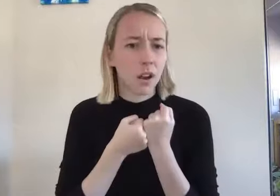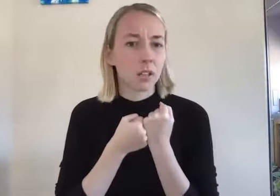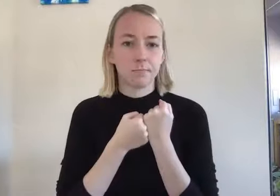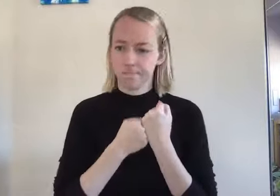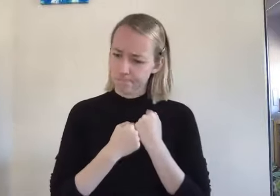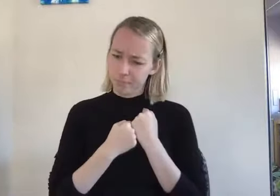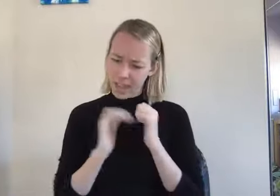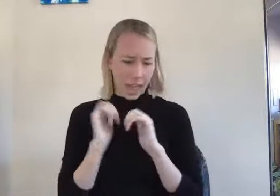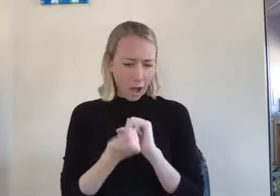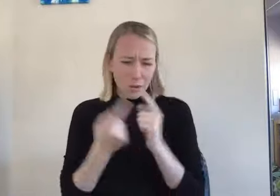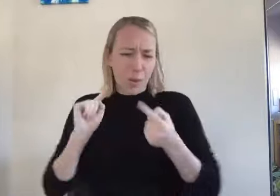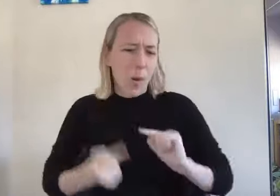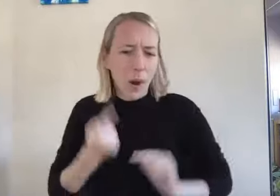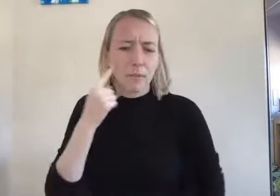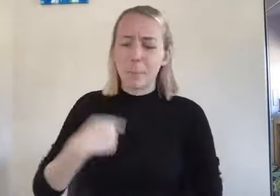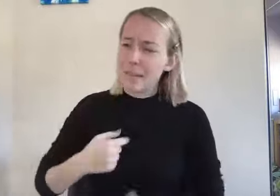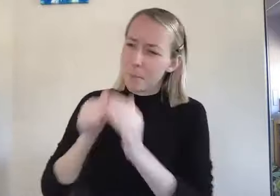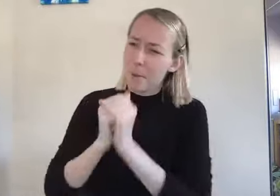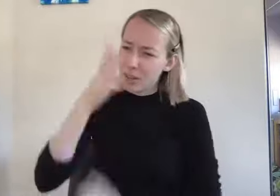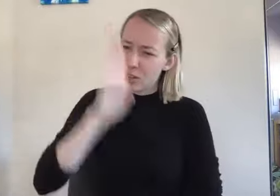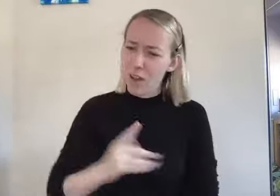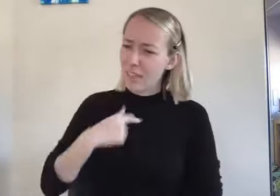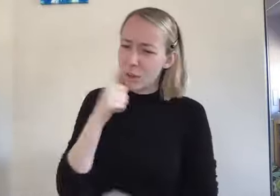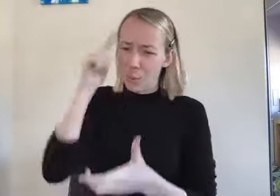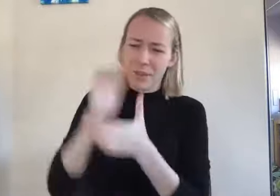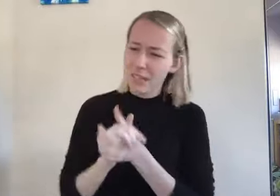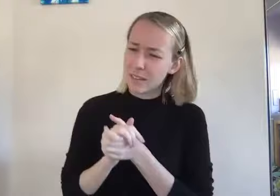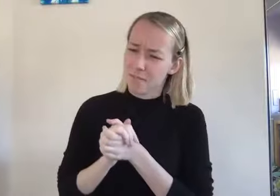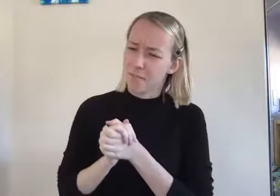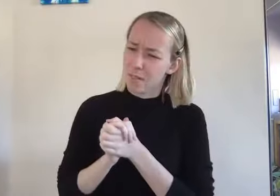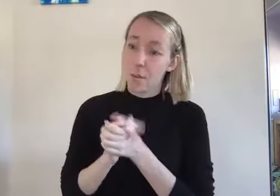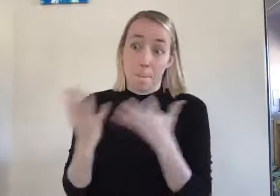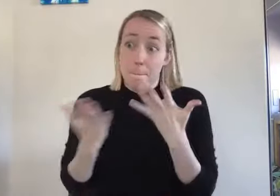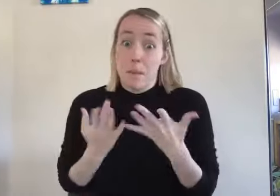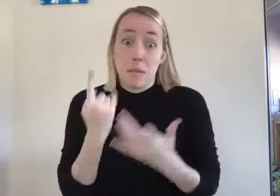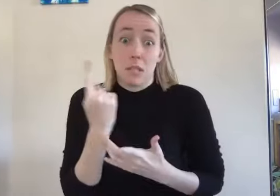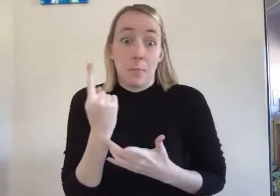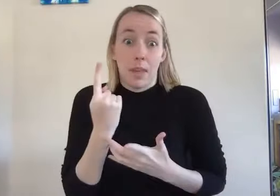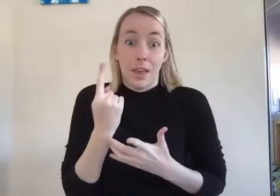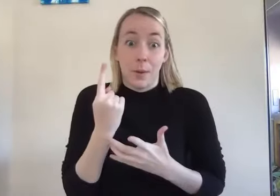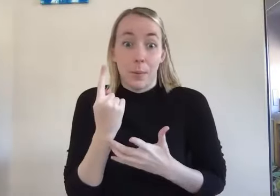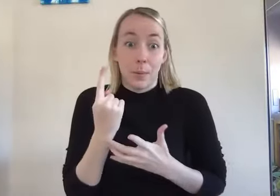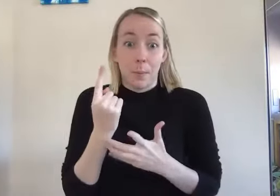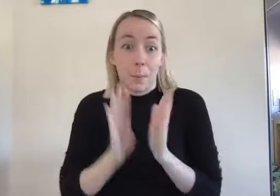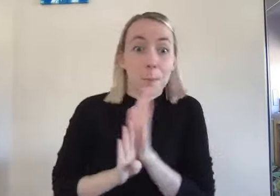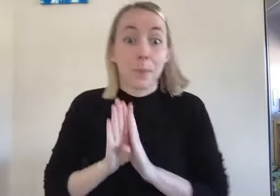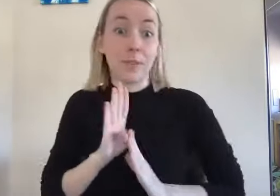for him. And I thought, man, how could it hurt for me to pray to the God that doesn't exist? I mean, maybe psych myself into what